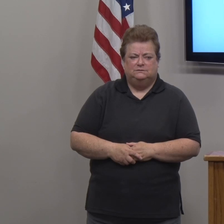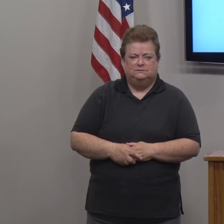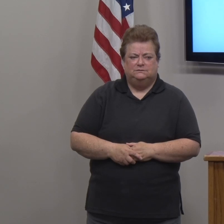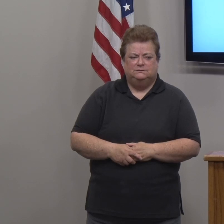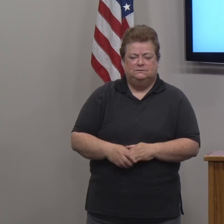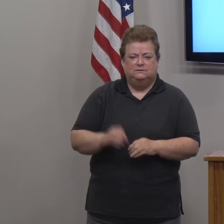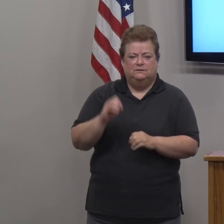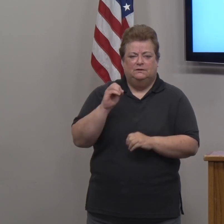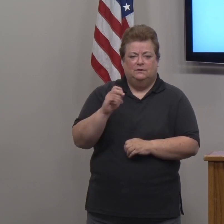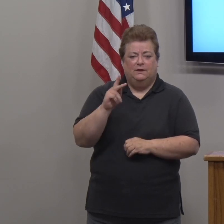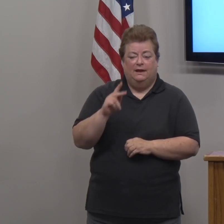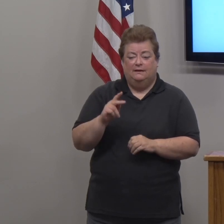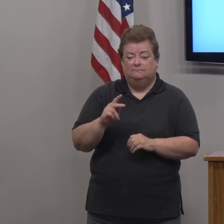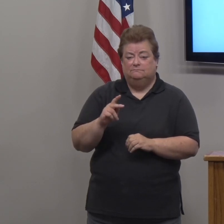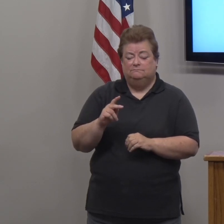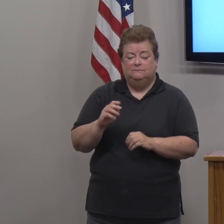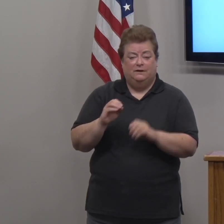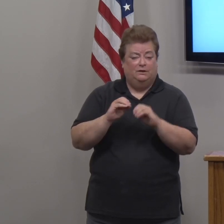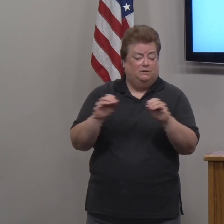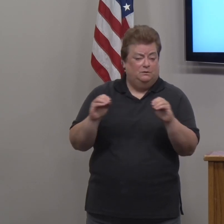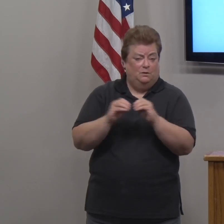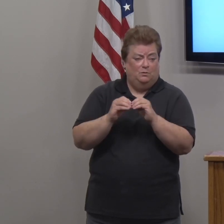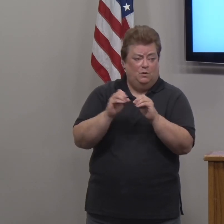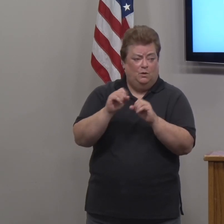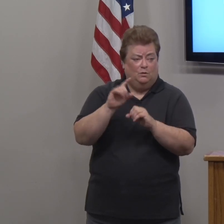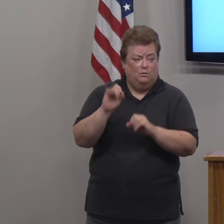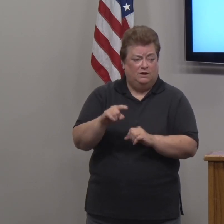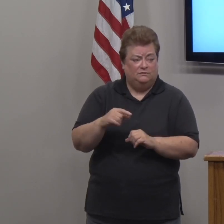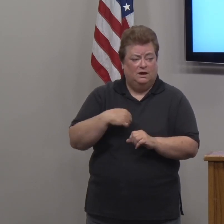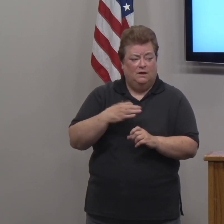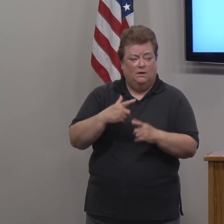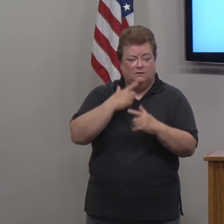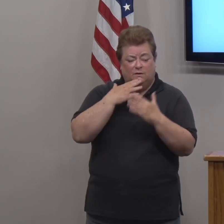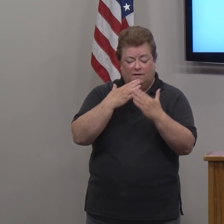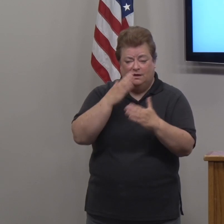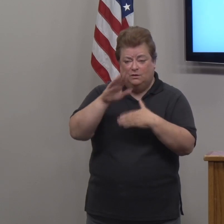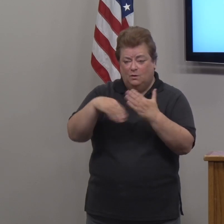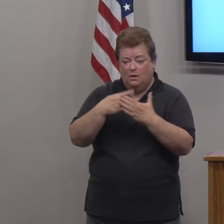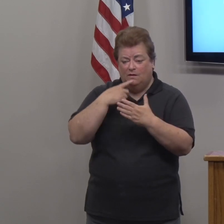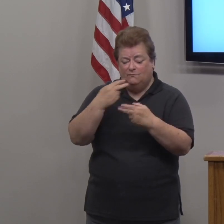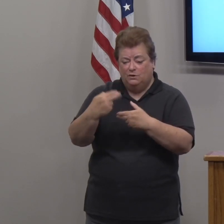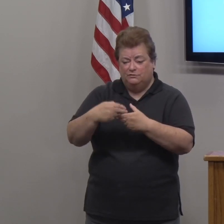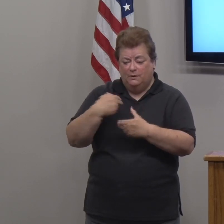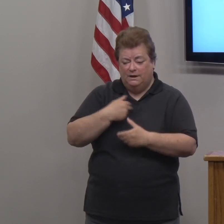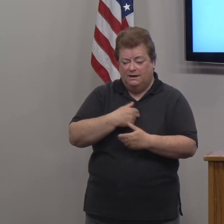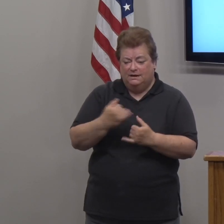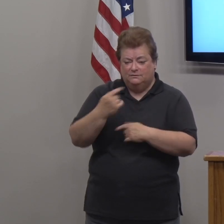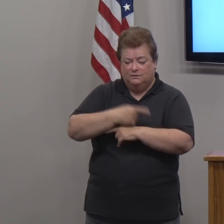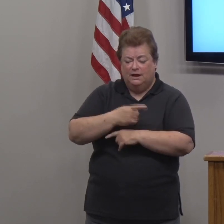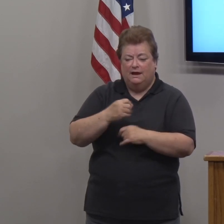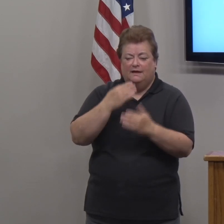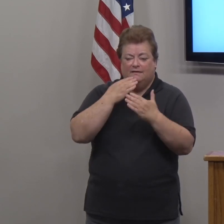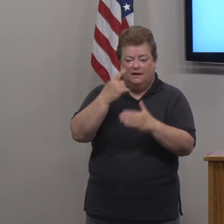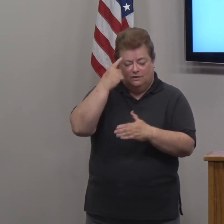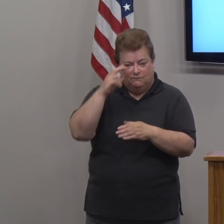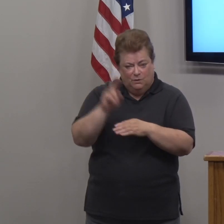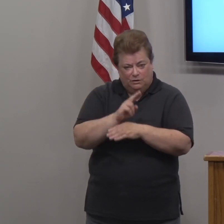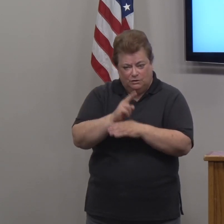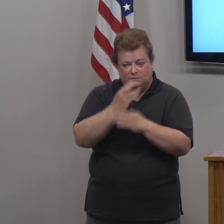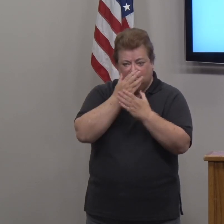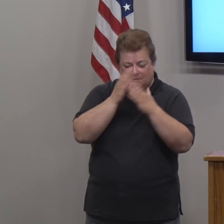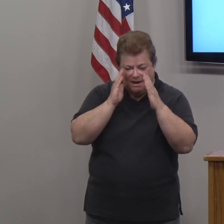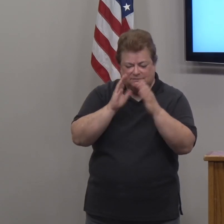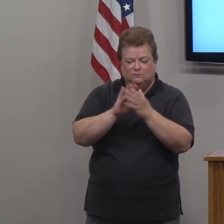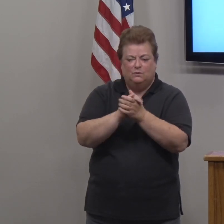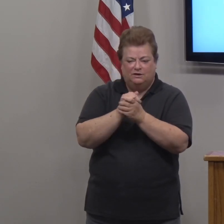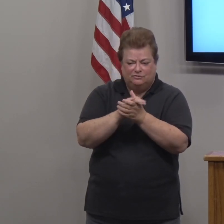All right. Well, if there are no further questions from the media, I just want to thank you all for joining us today. And thank you for wearing your masks,